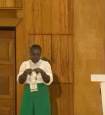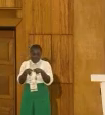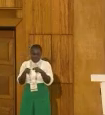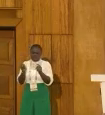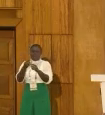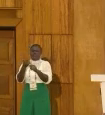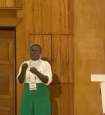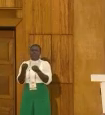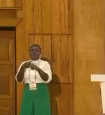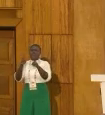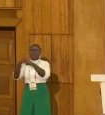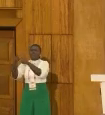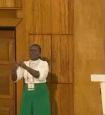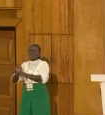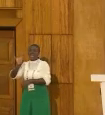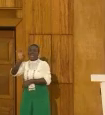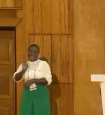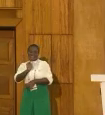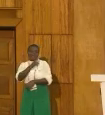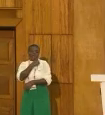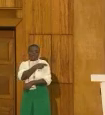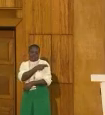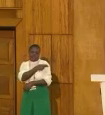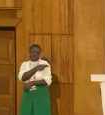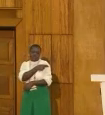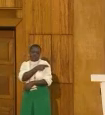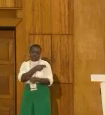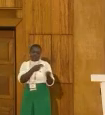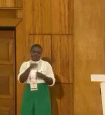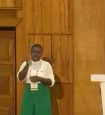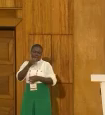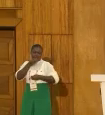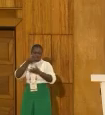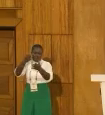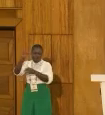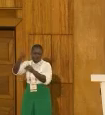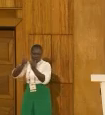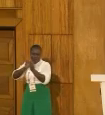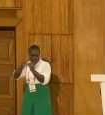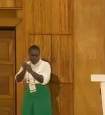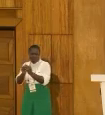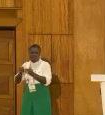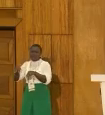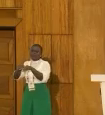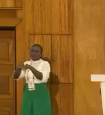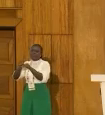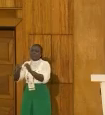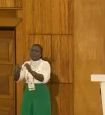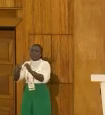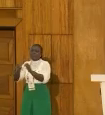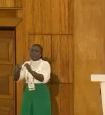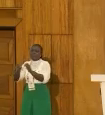hospitals across Lagos, apart from our facility, we can recommend LGBTQI individuals to go to access care.